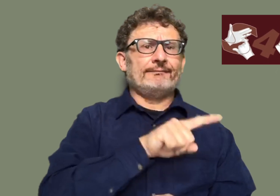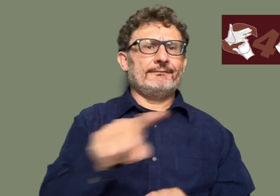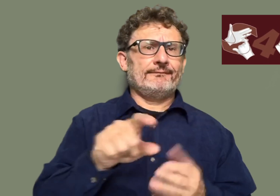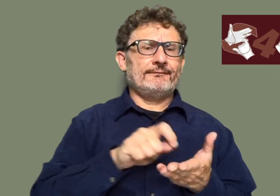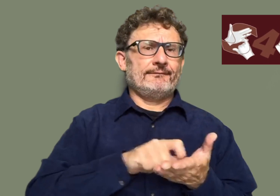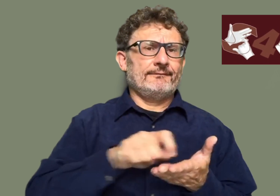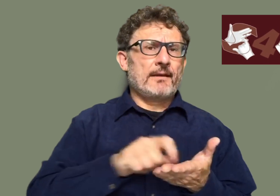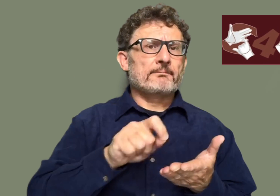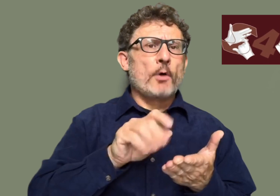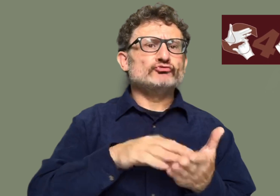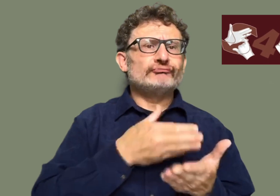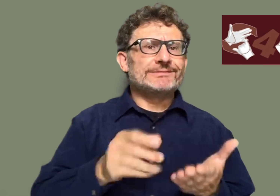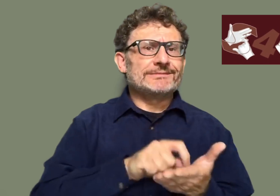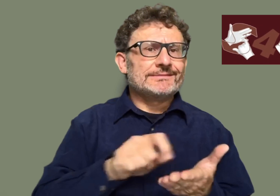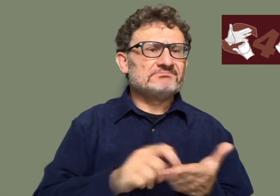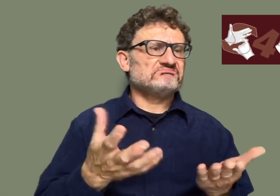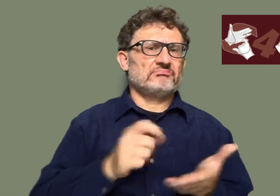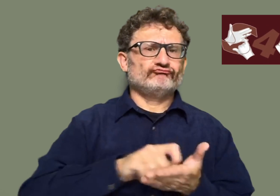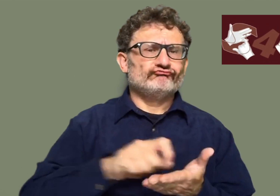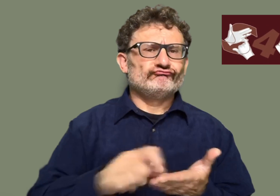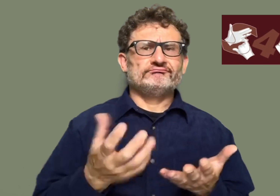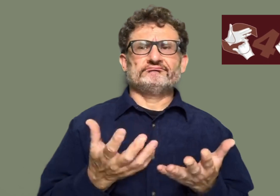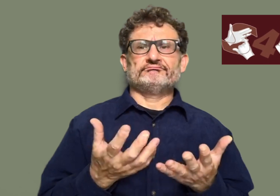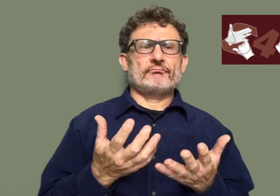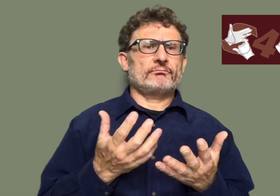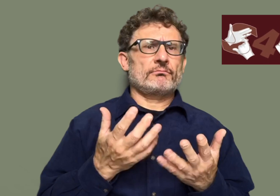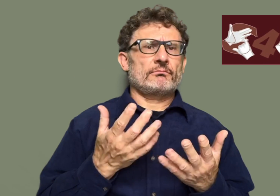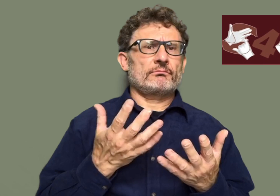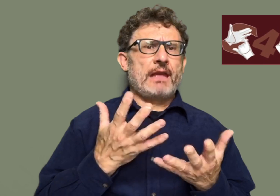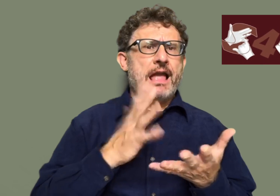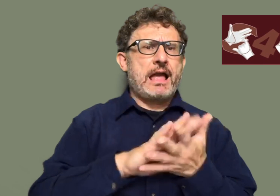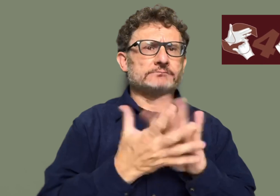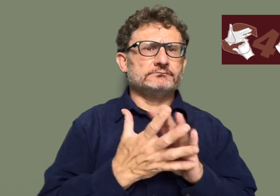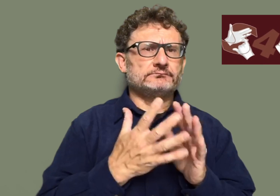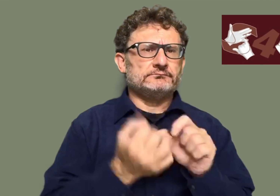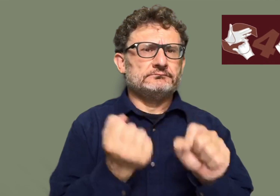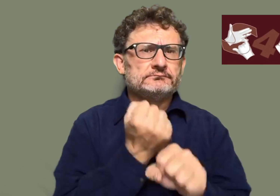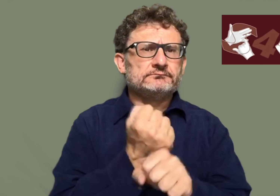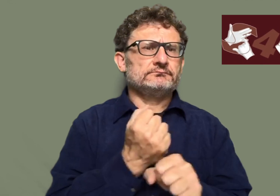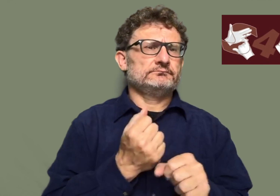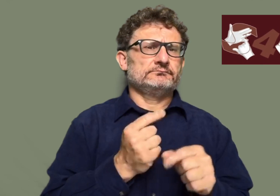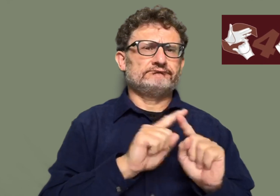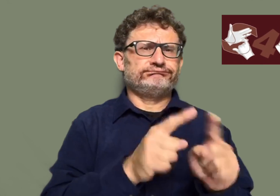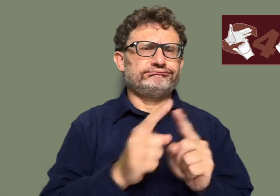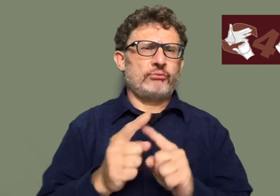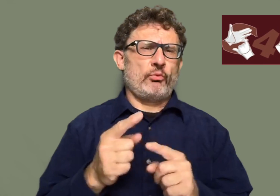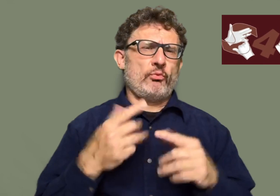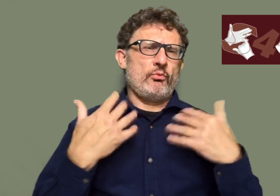people who were poets and were very literate, and a lot of them were very manual,